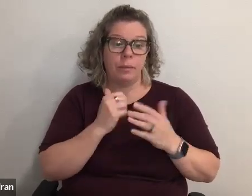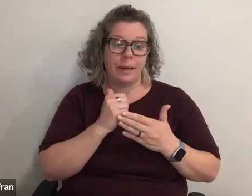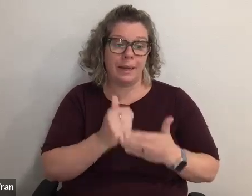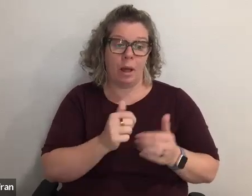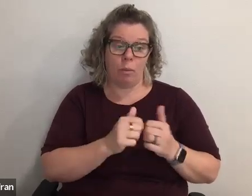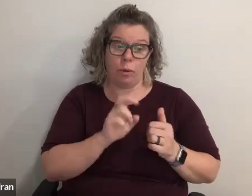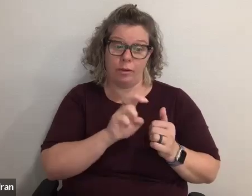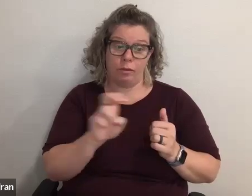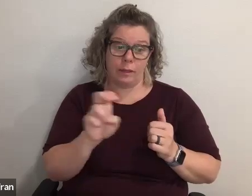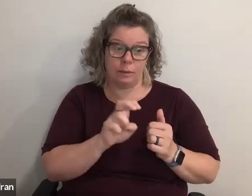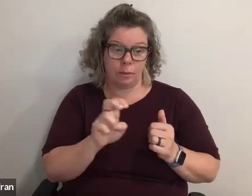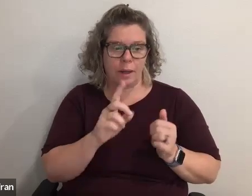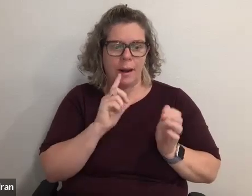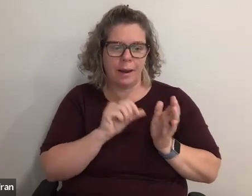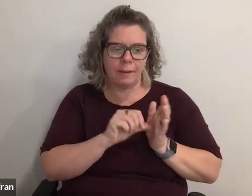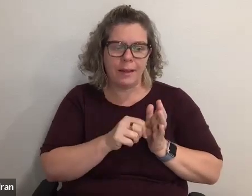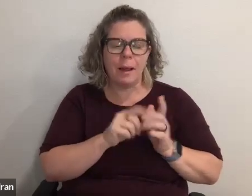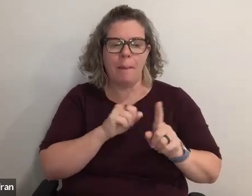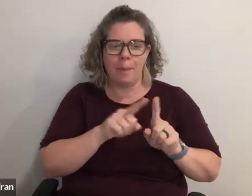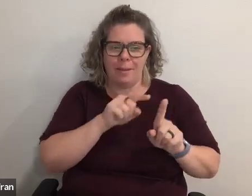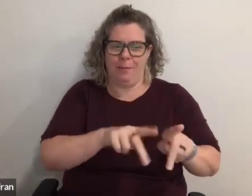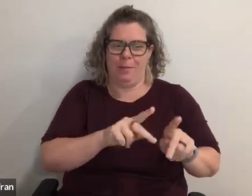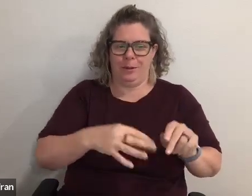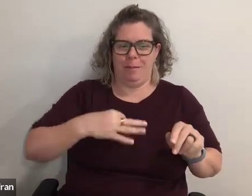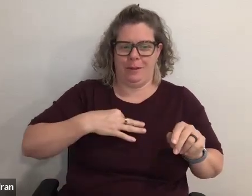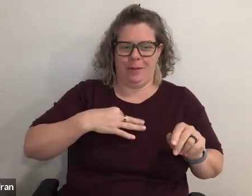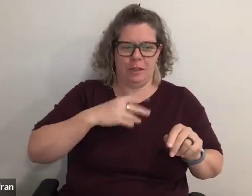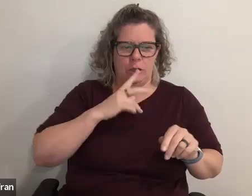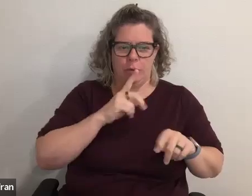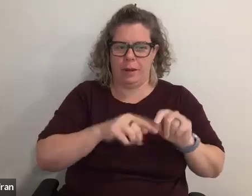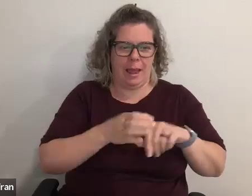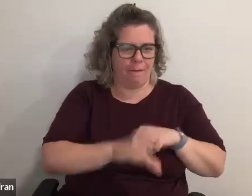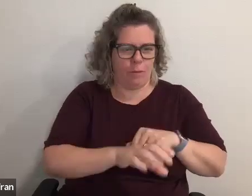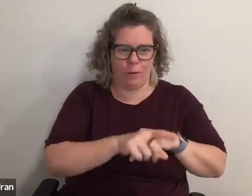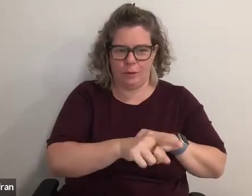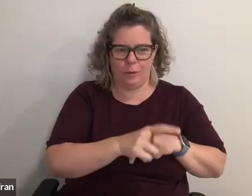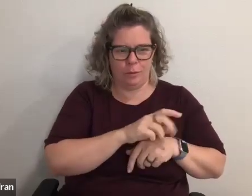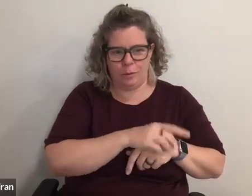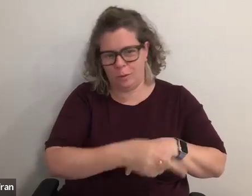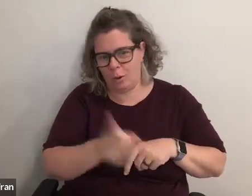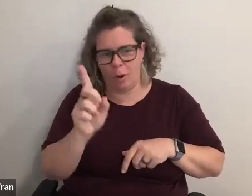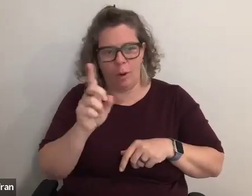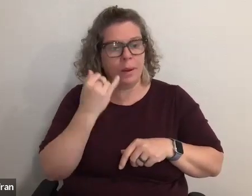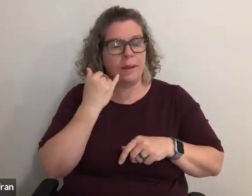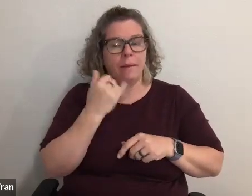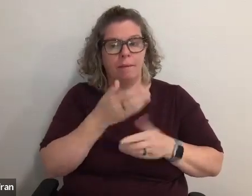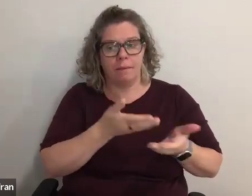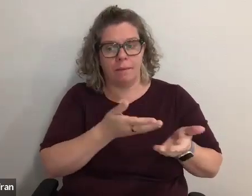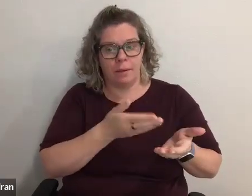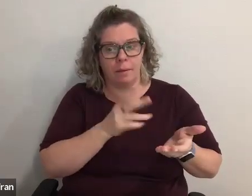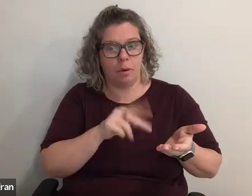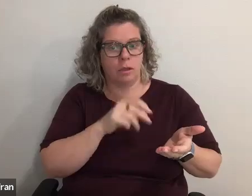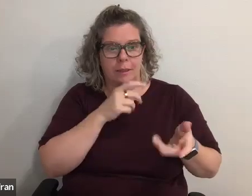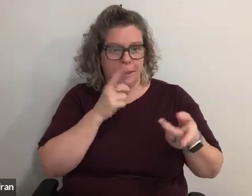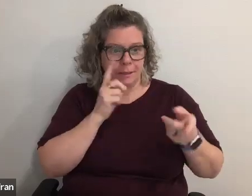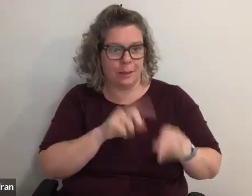transportation, I must stress that's on a voluntary basis. We do not do anything that's involuntarily. If I take somebody that has not agreed to